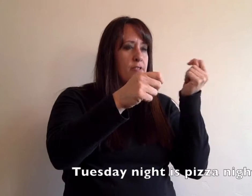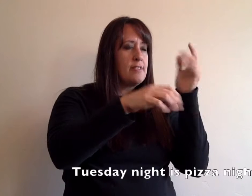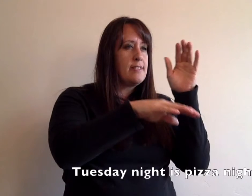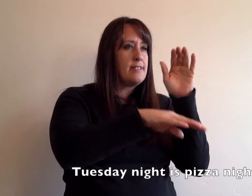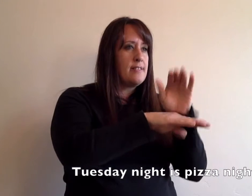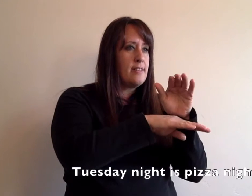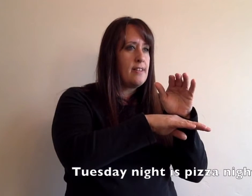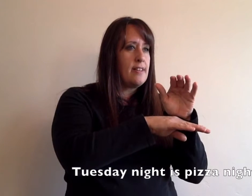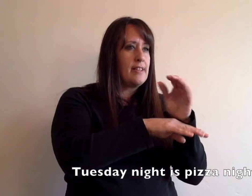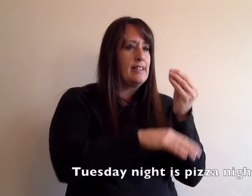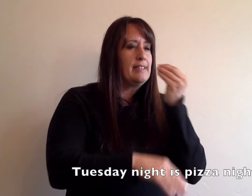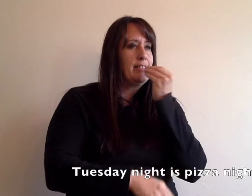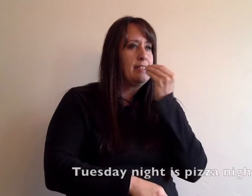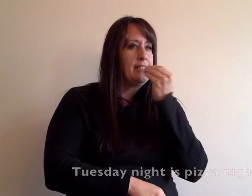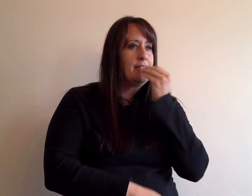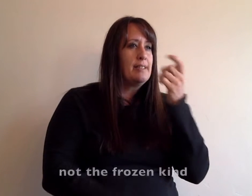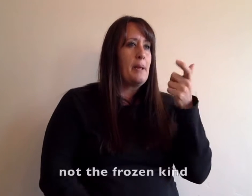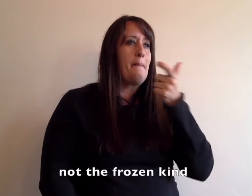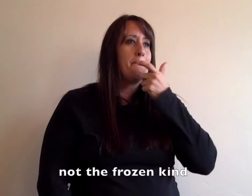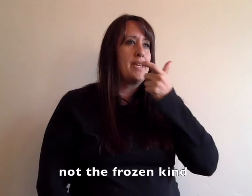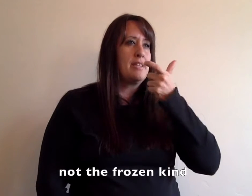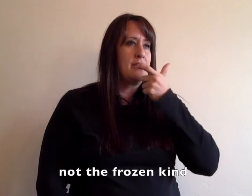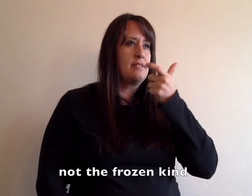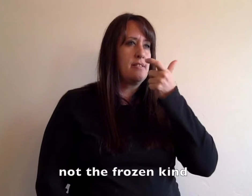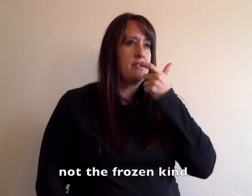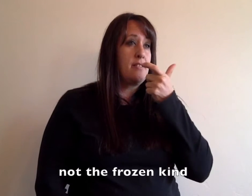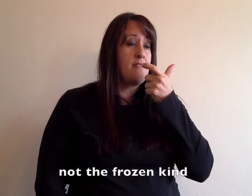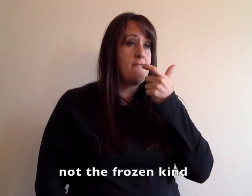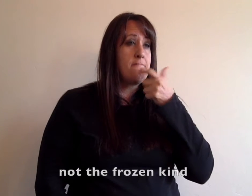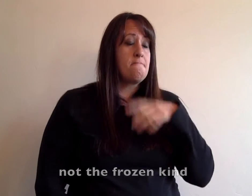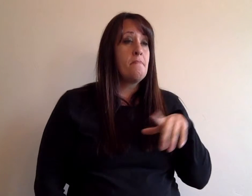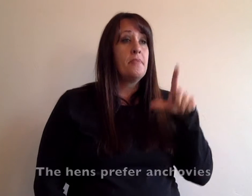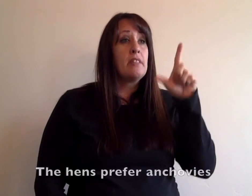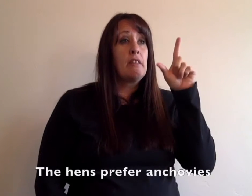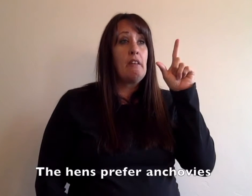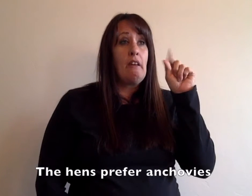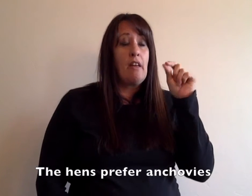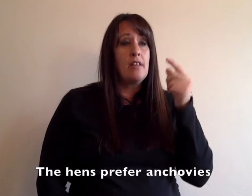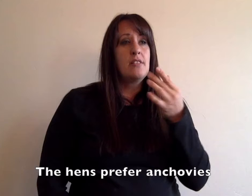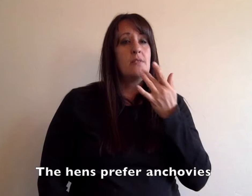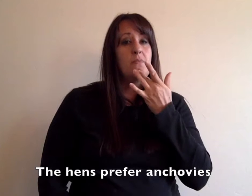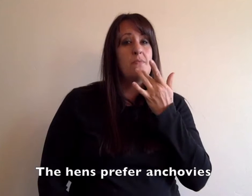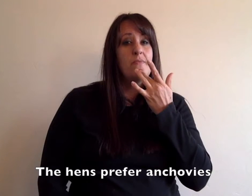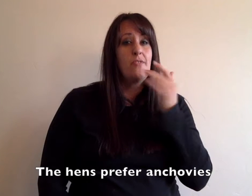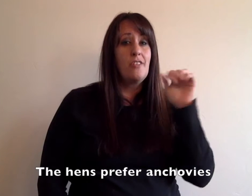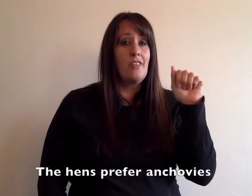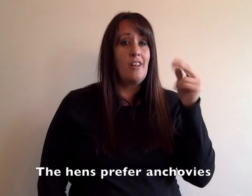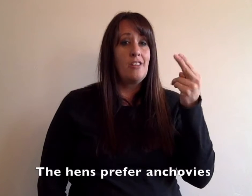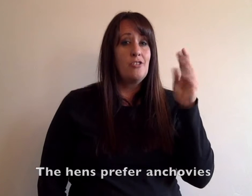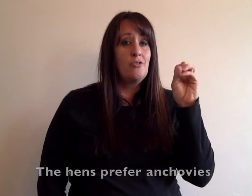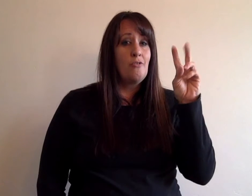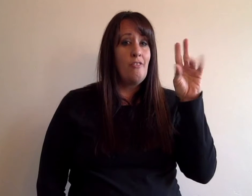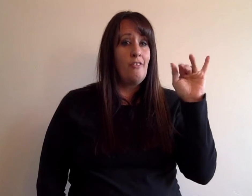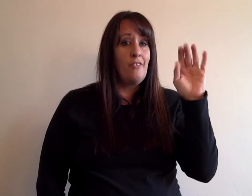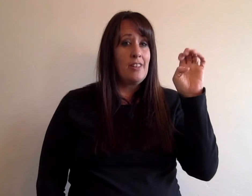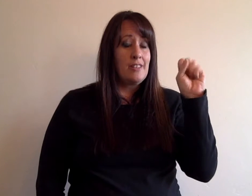Tuesday night is pizza night, not the frozen kind. The hens prefer